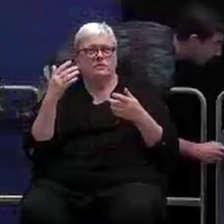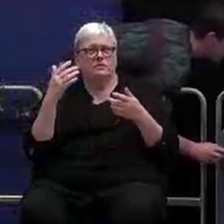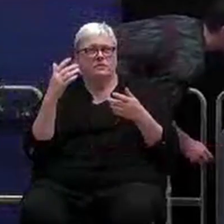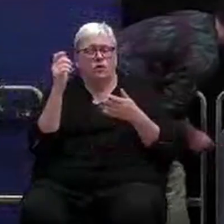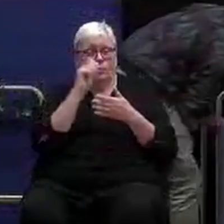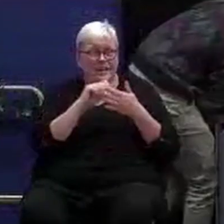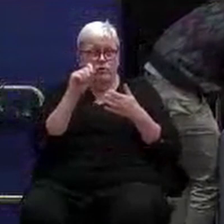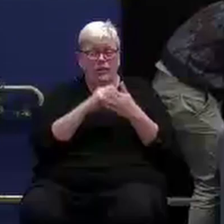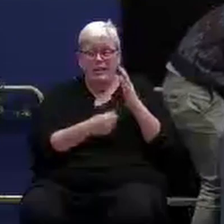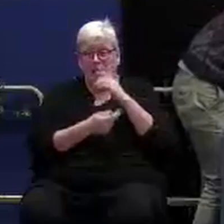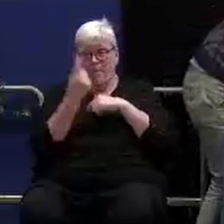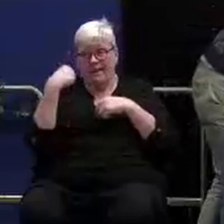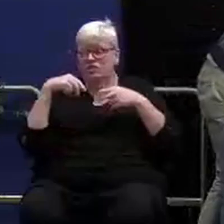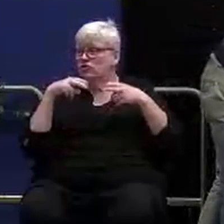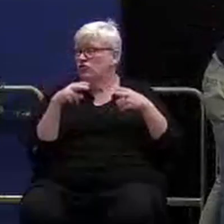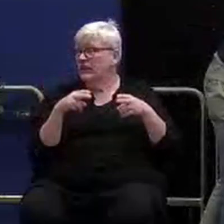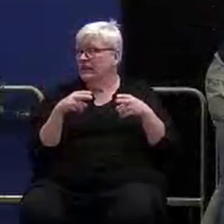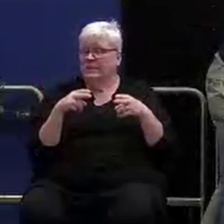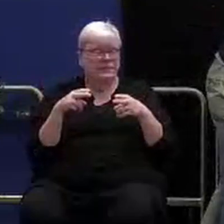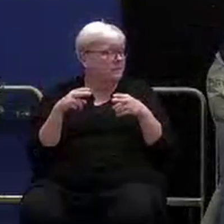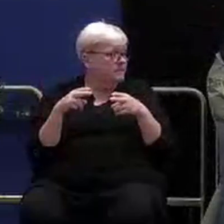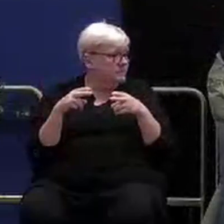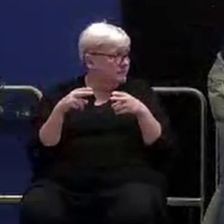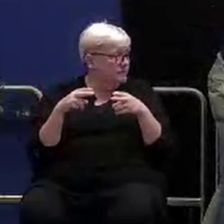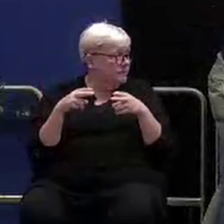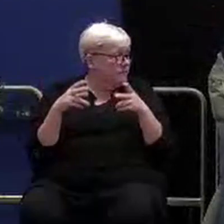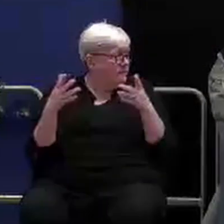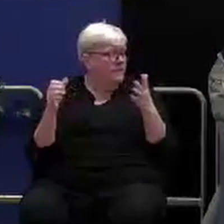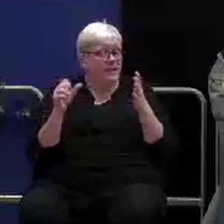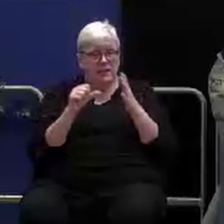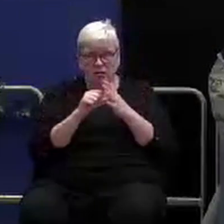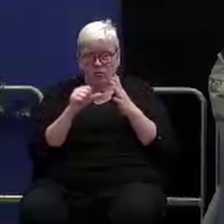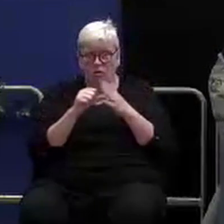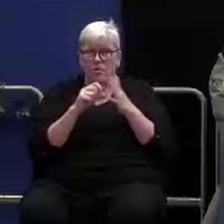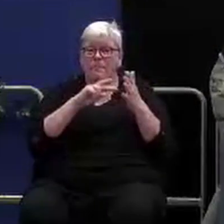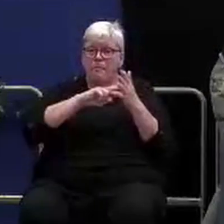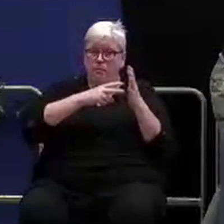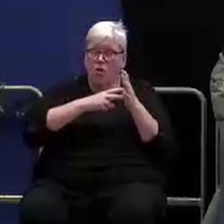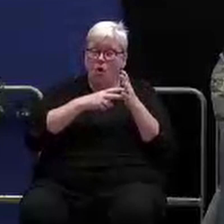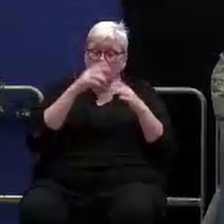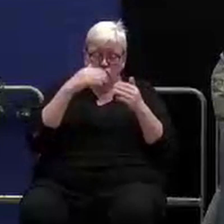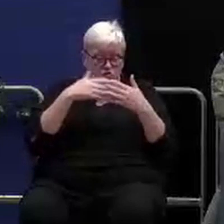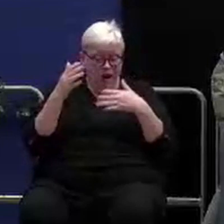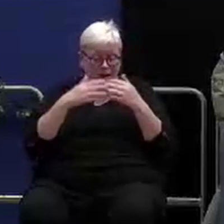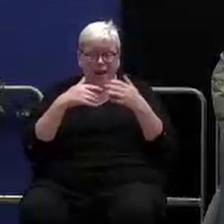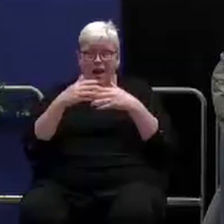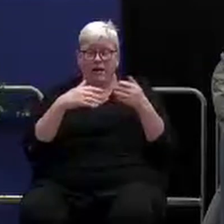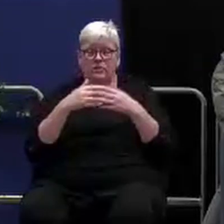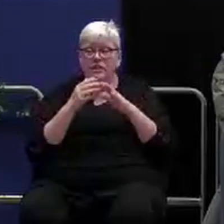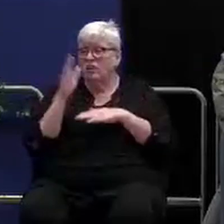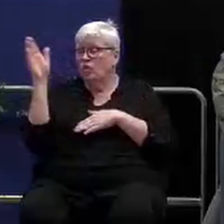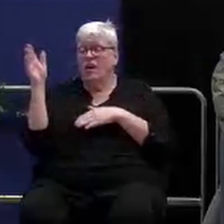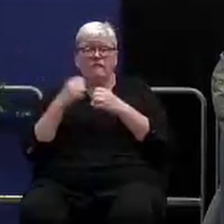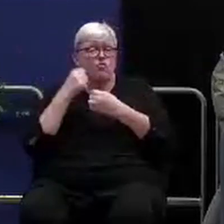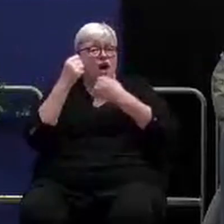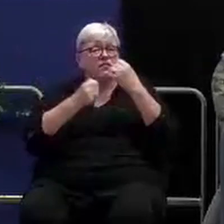writing Backstreets, okay, thank you. when I had a tricky plot line to work out, I'd go out for a